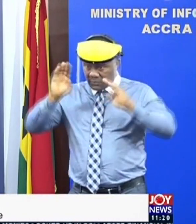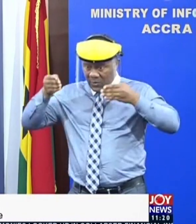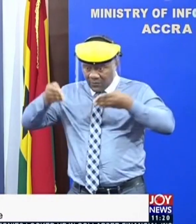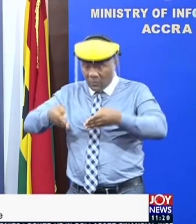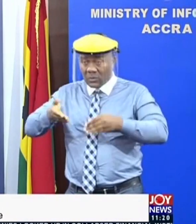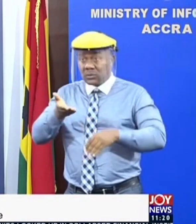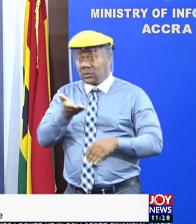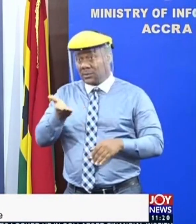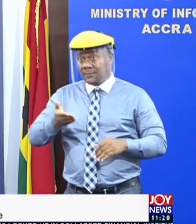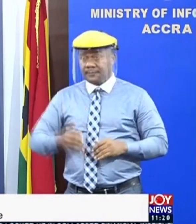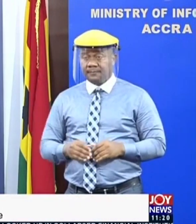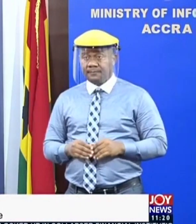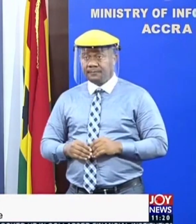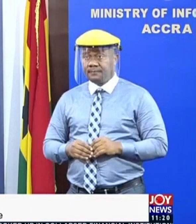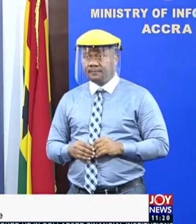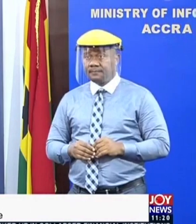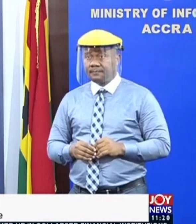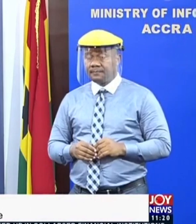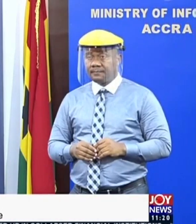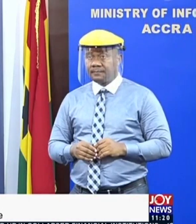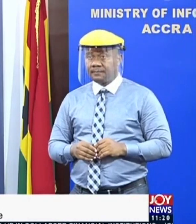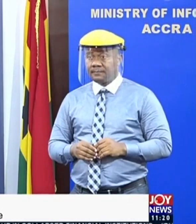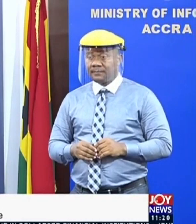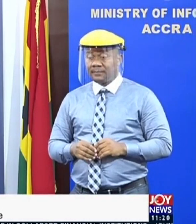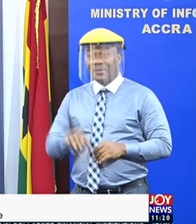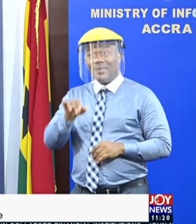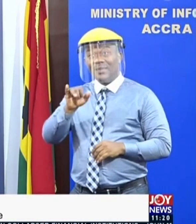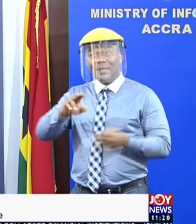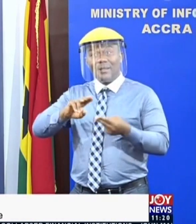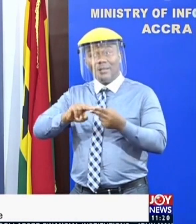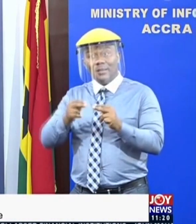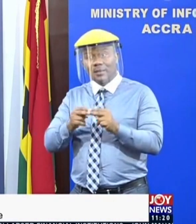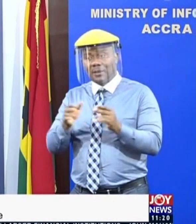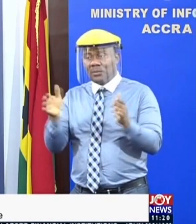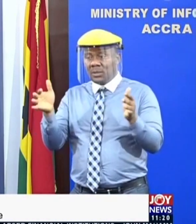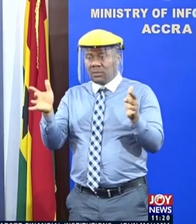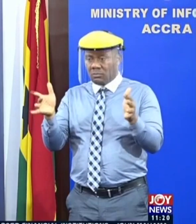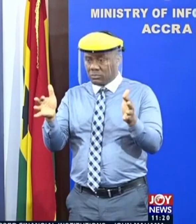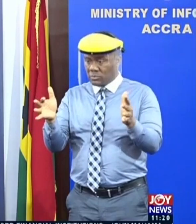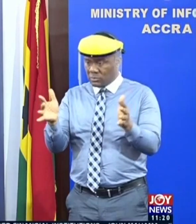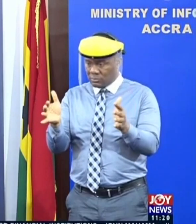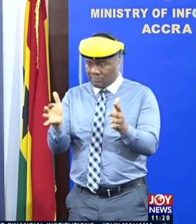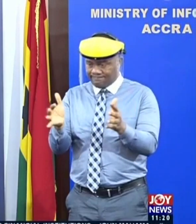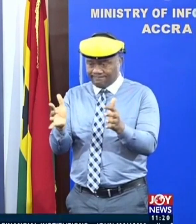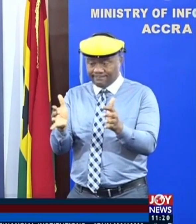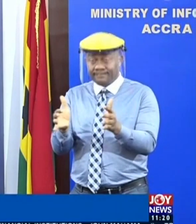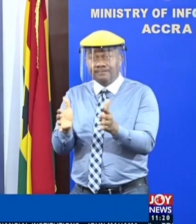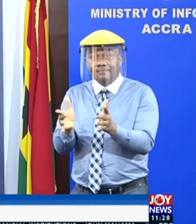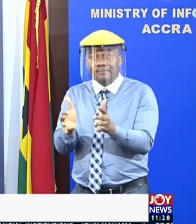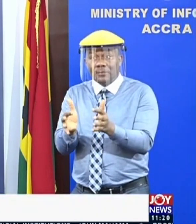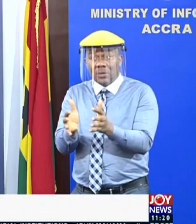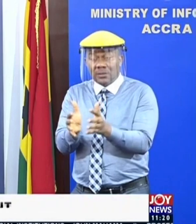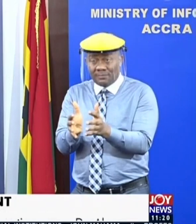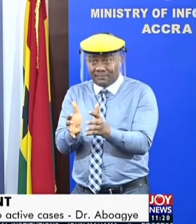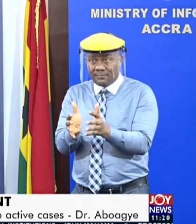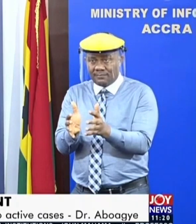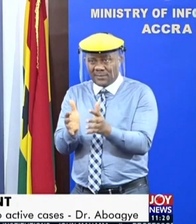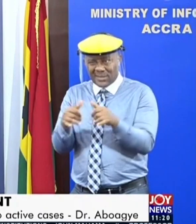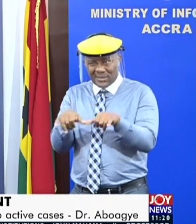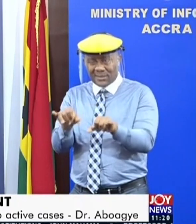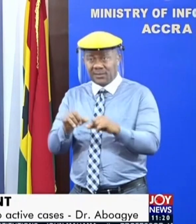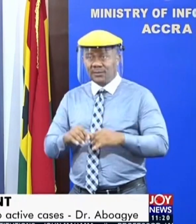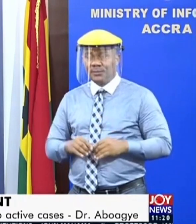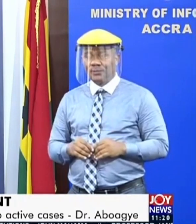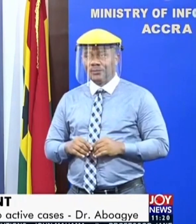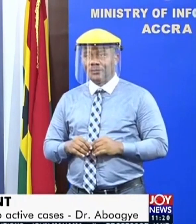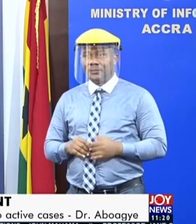to continue focus on. We're lucky that number seems to be going down or even staying low as far as even